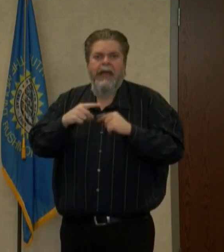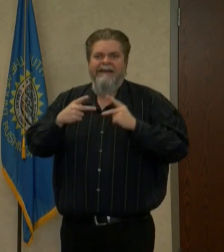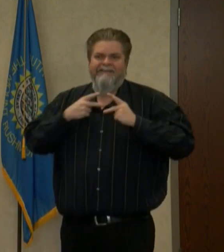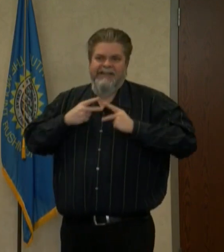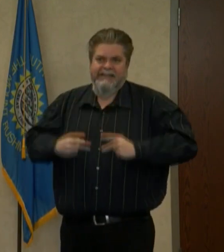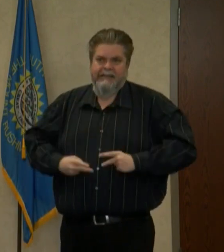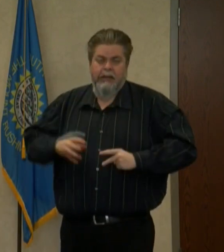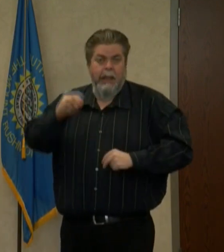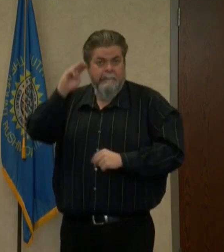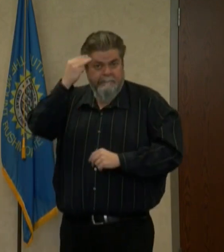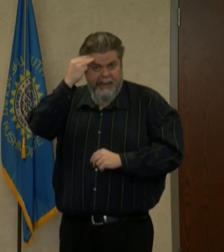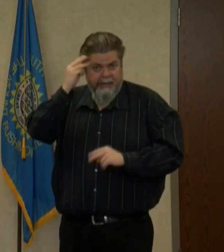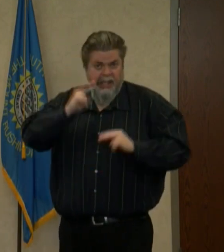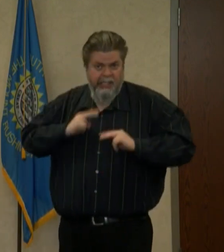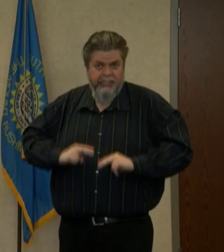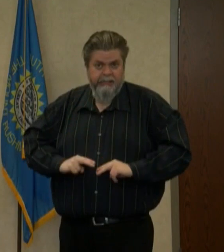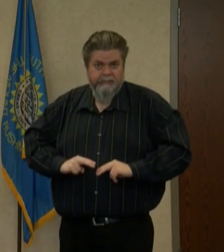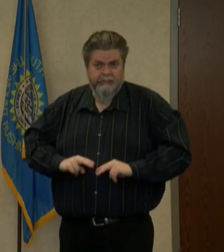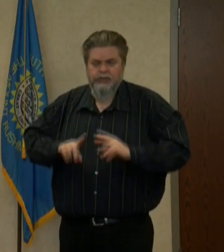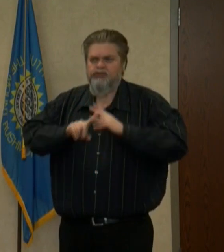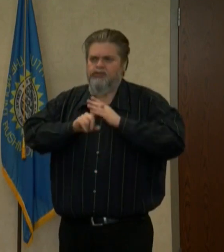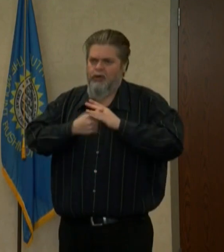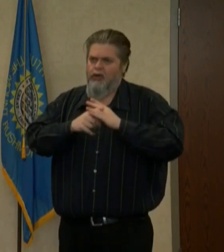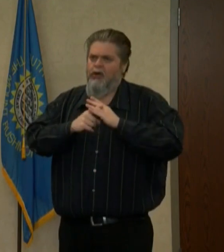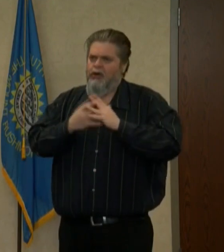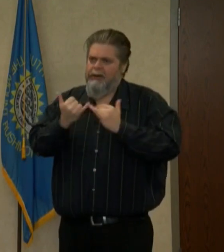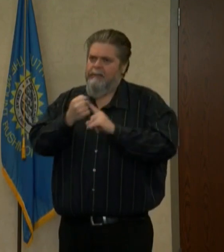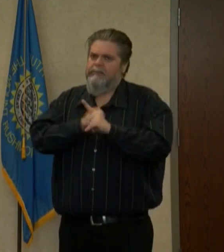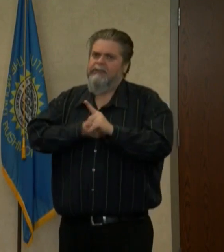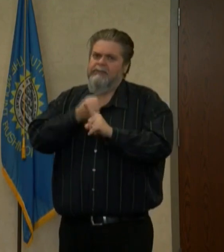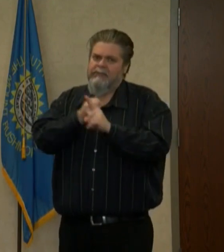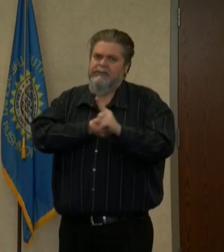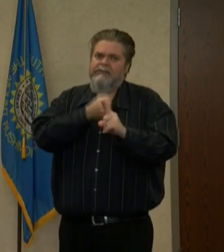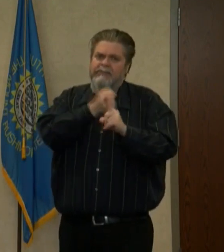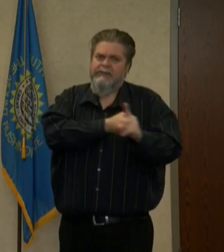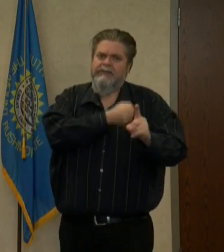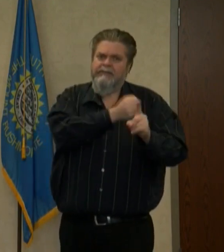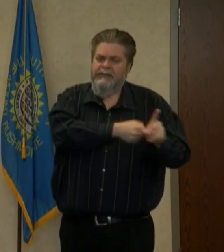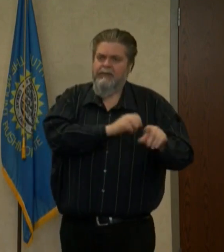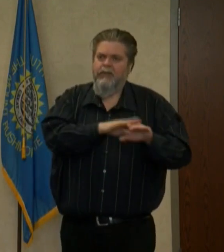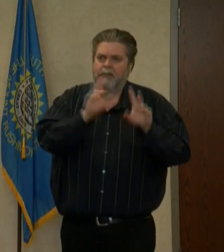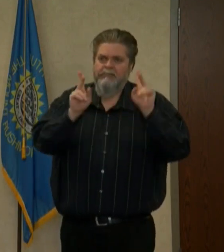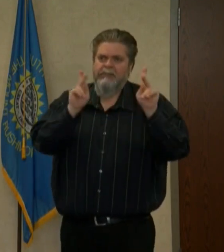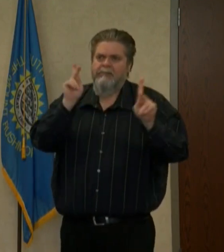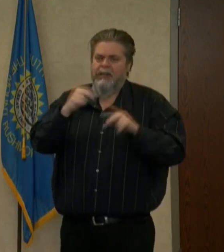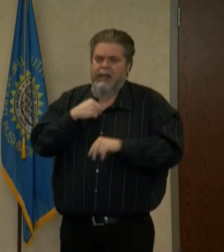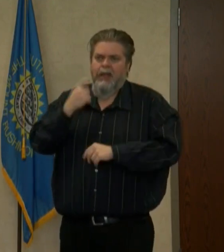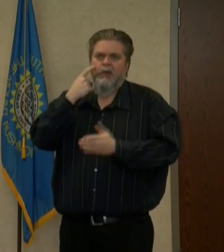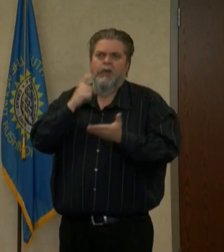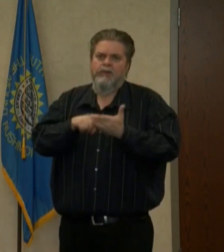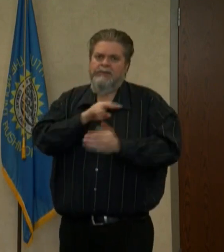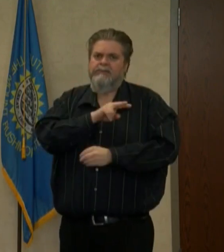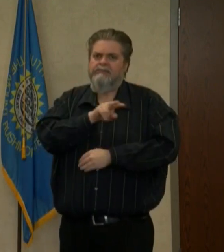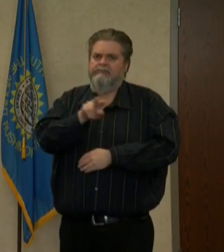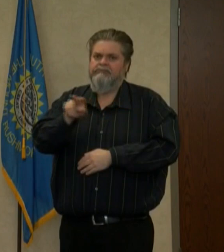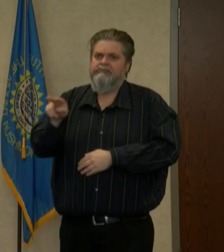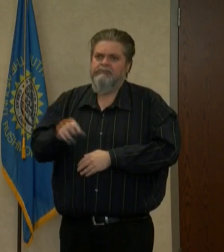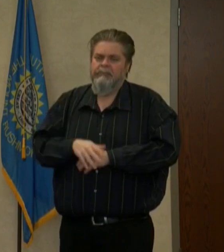physical and mental health right now. This is starting to take a toll on people, all right? People